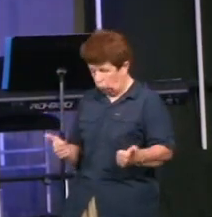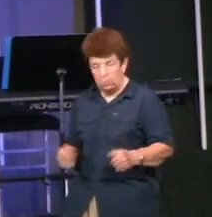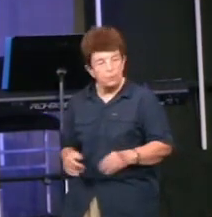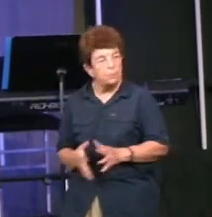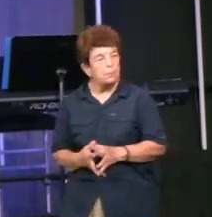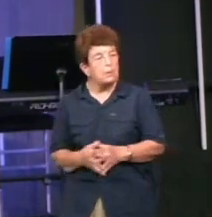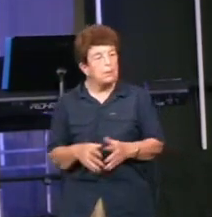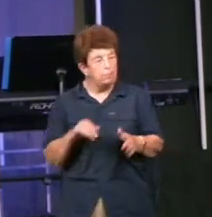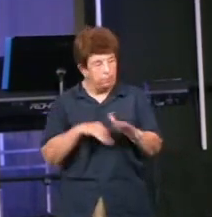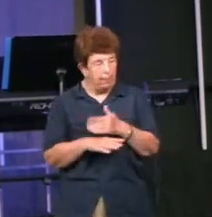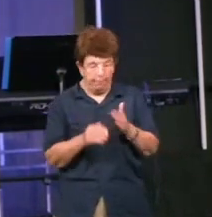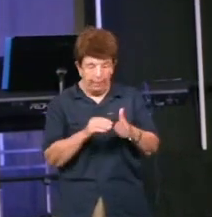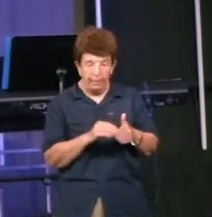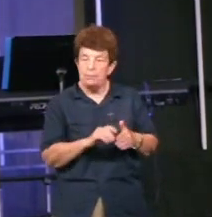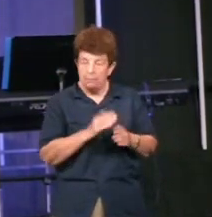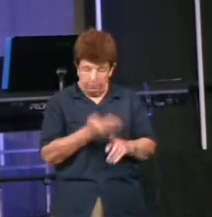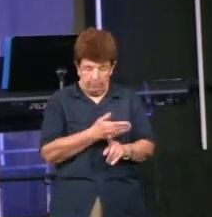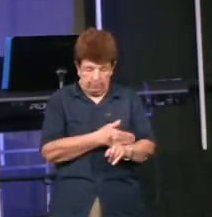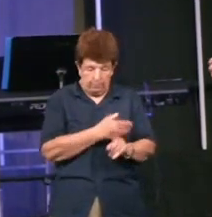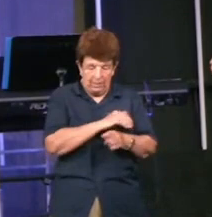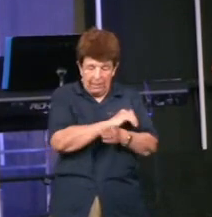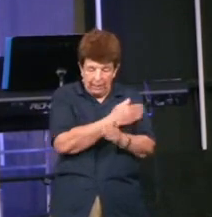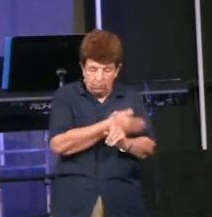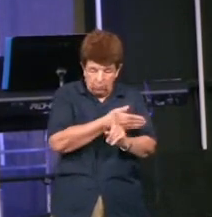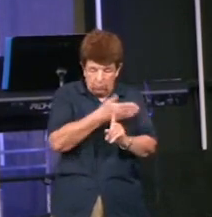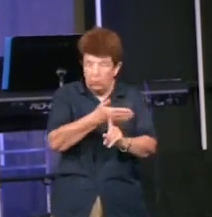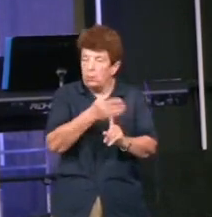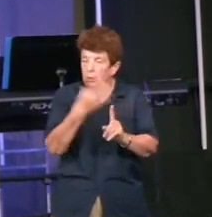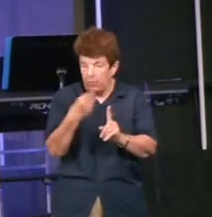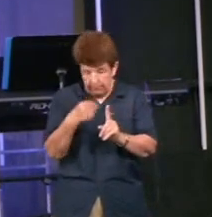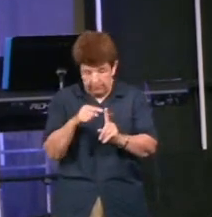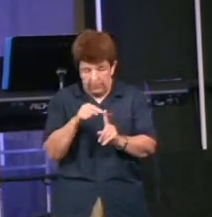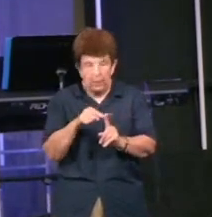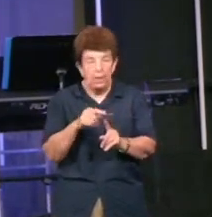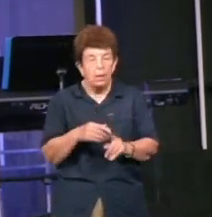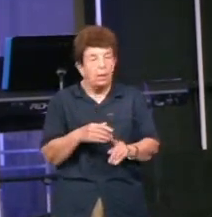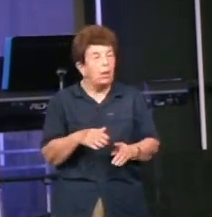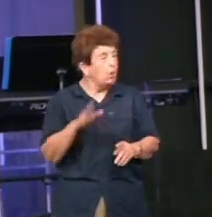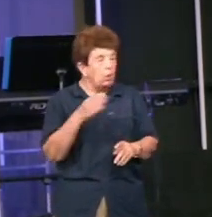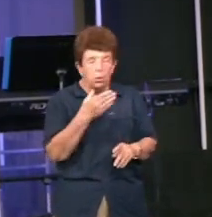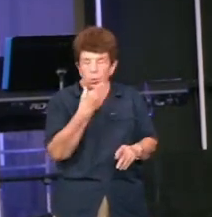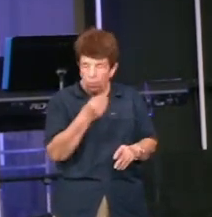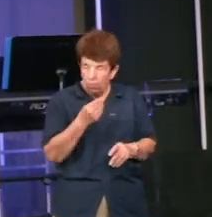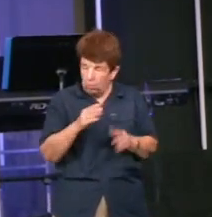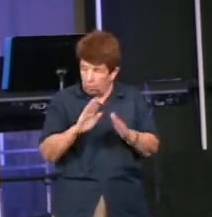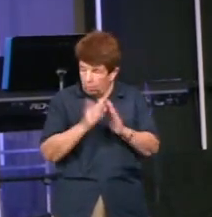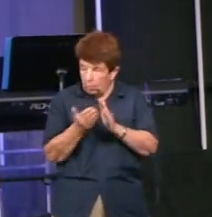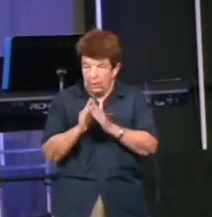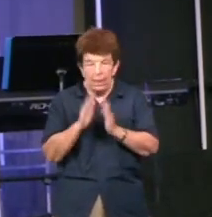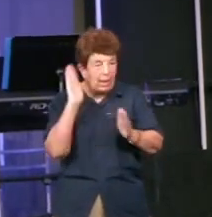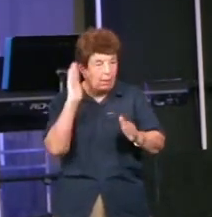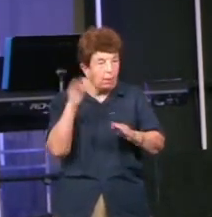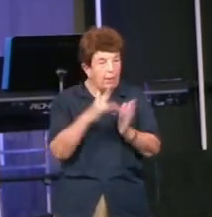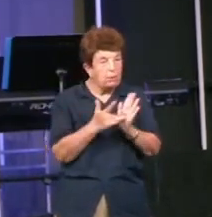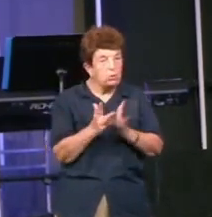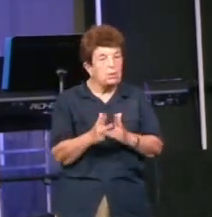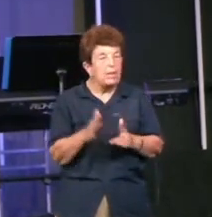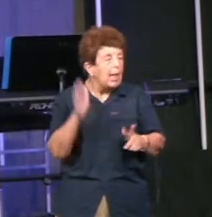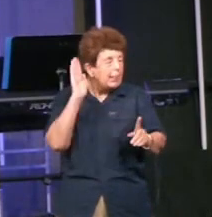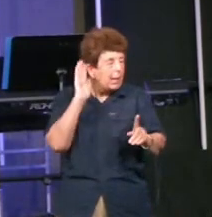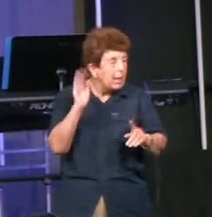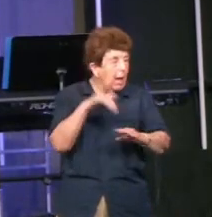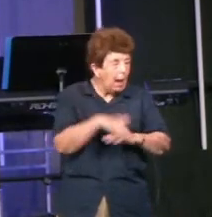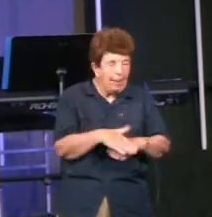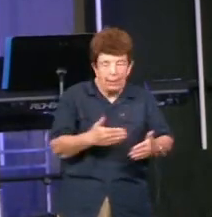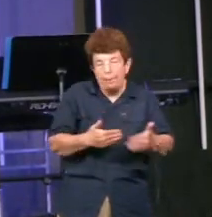But in the lead up to Christmas, not only churches, but the whole community, they hear about this Jesus guy. They hear about